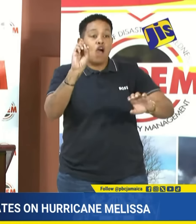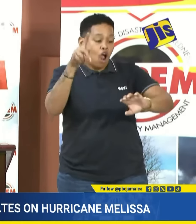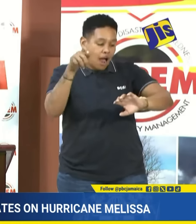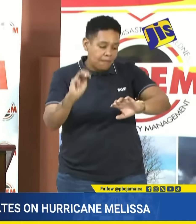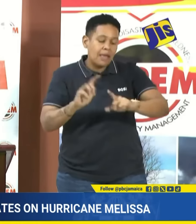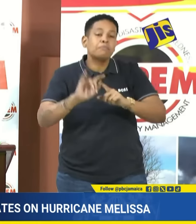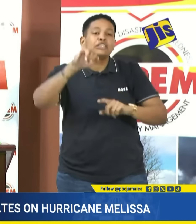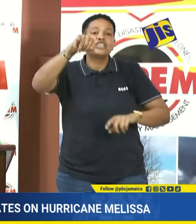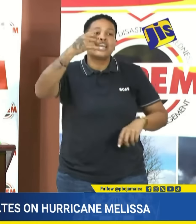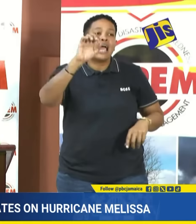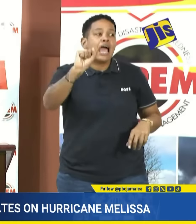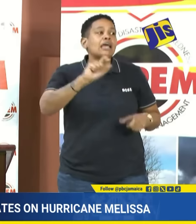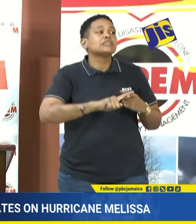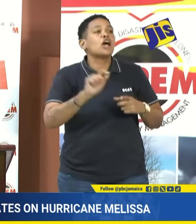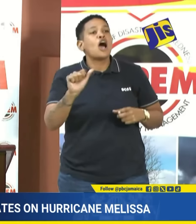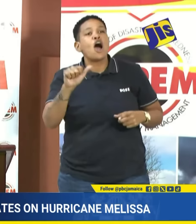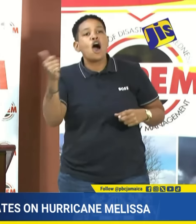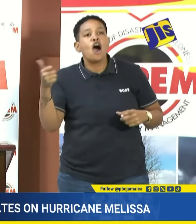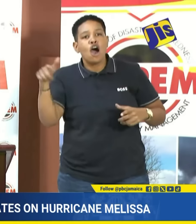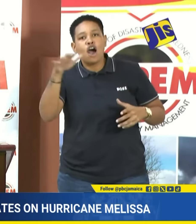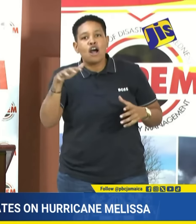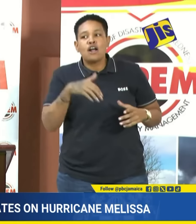ODPEM, the JIS, the other